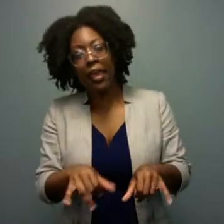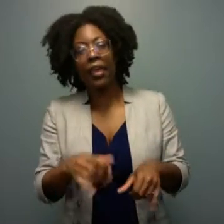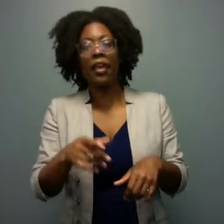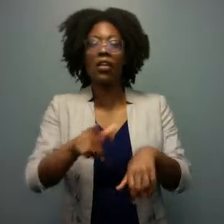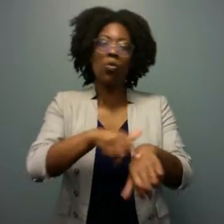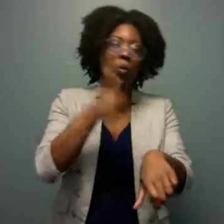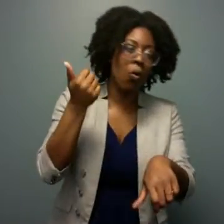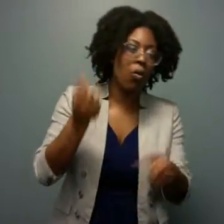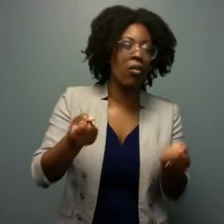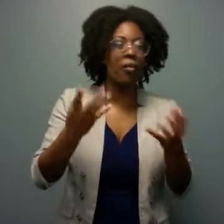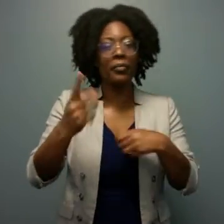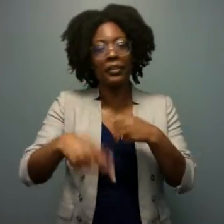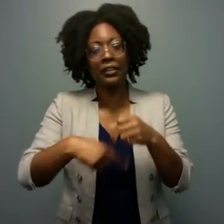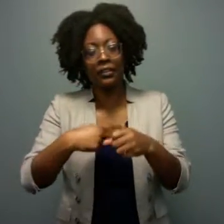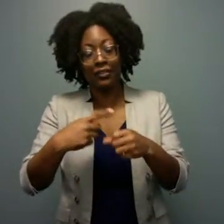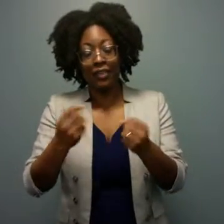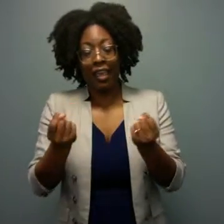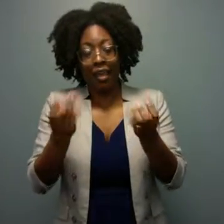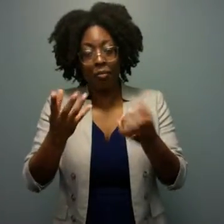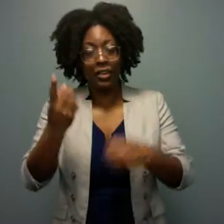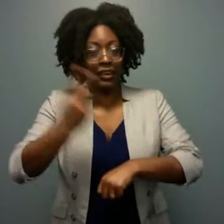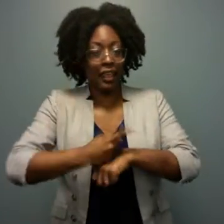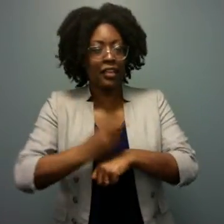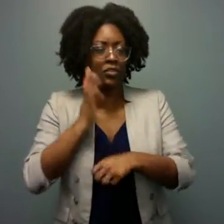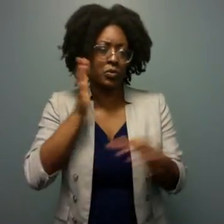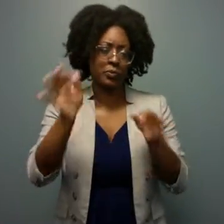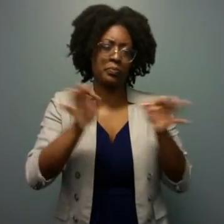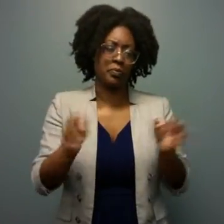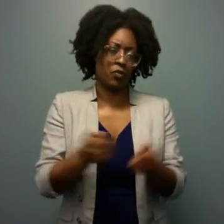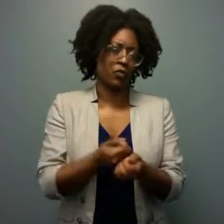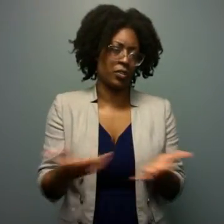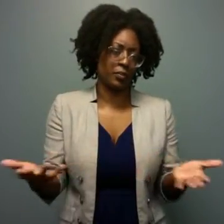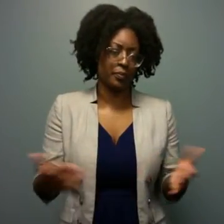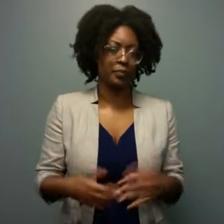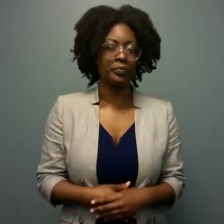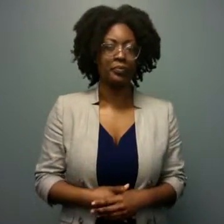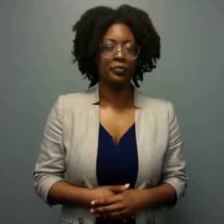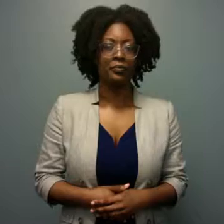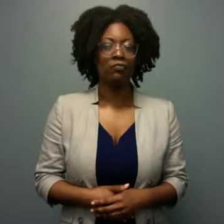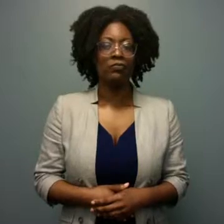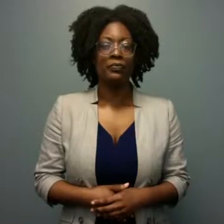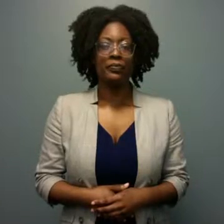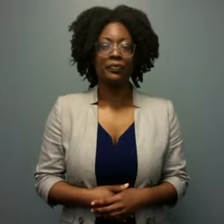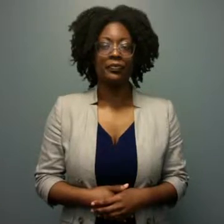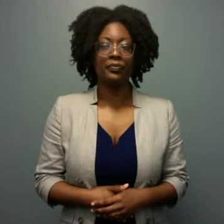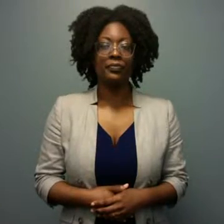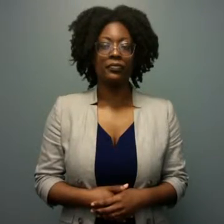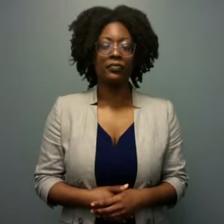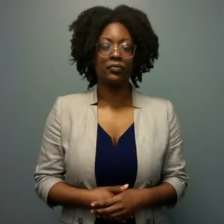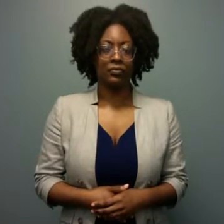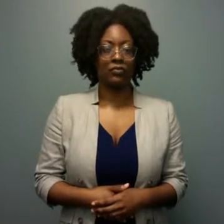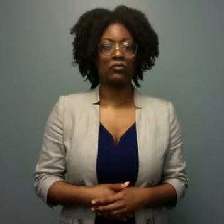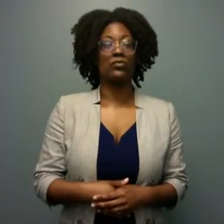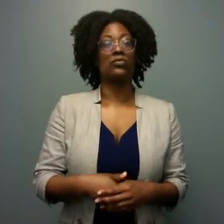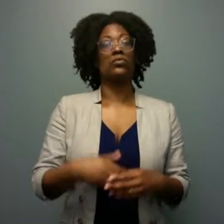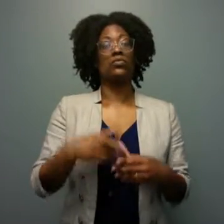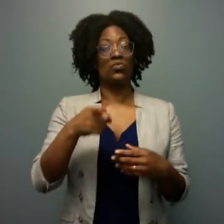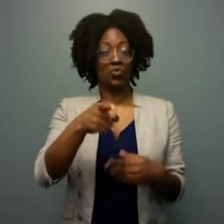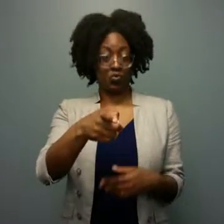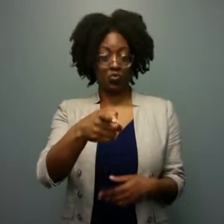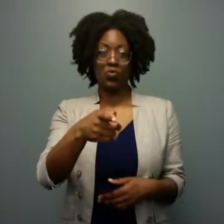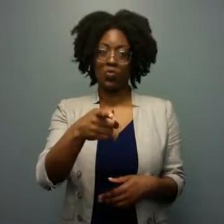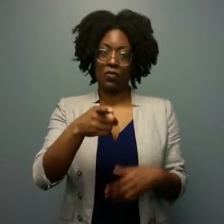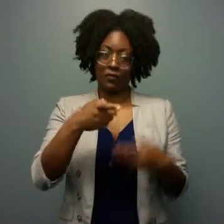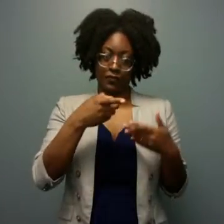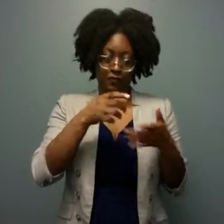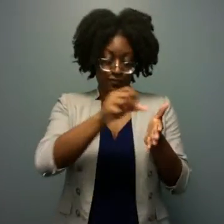groin, pressure may need to be held at your groin following removal of the plastic sheath within the artery. Strict bed rest is required to prevent the hole